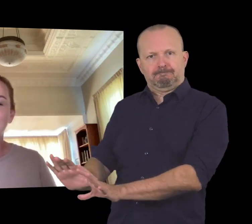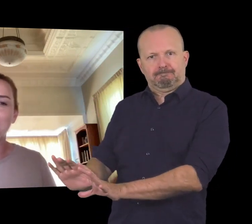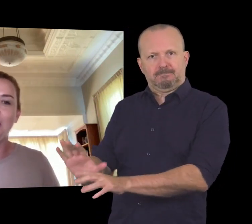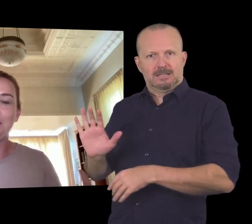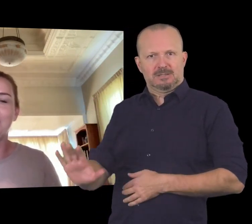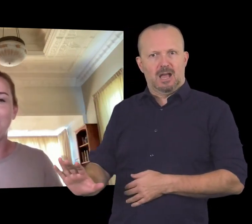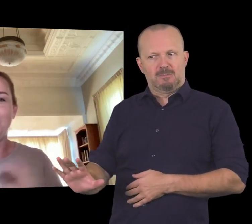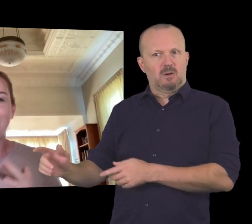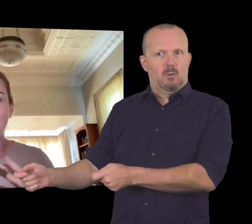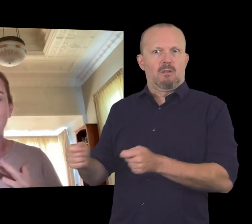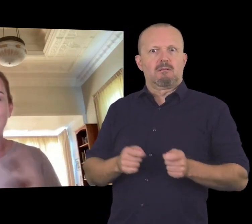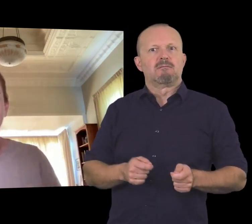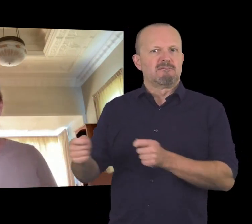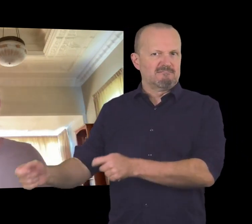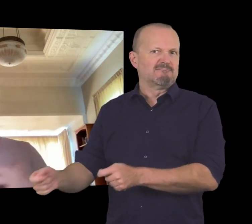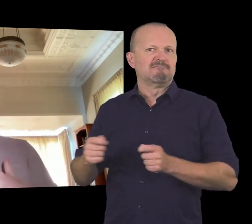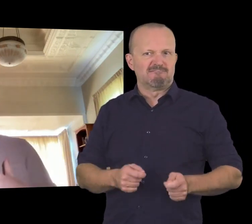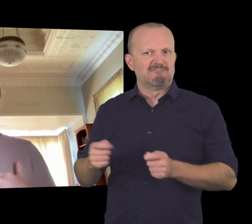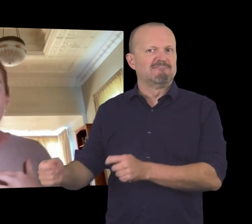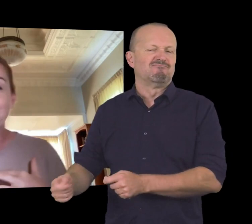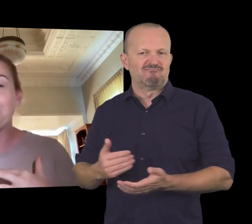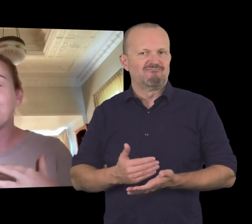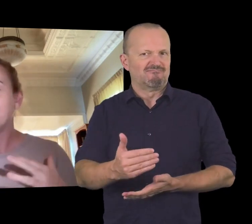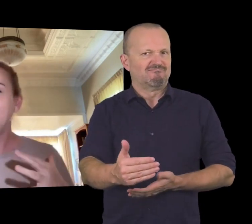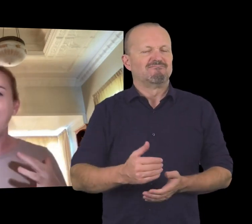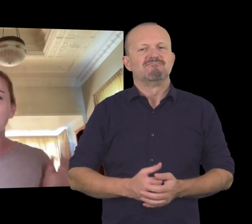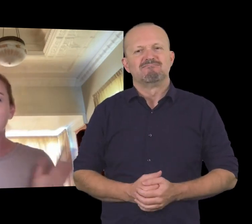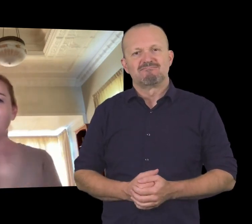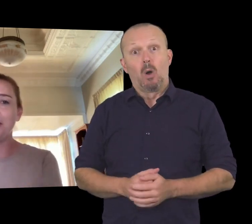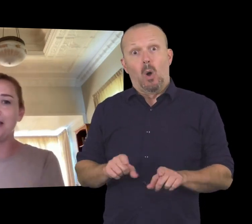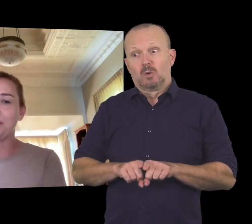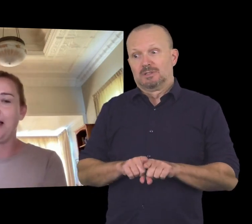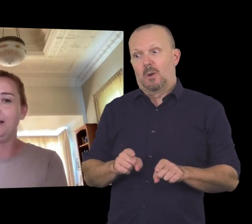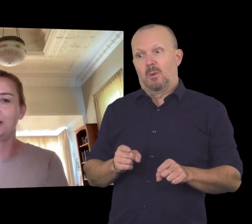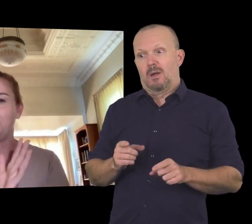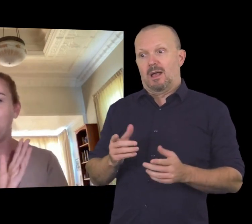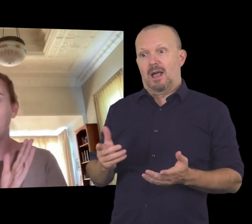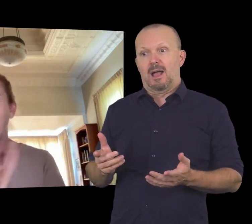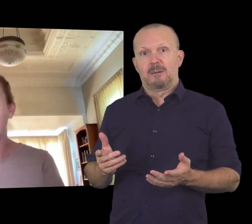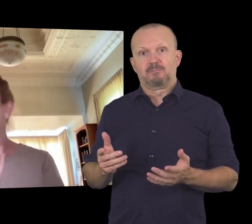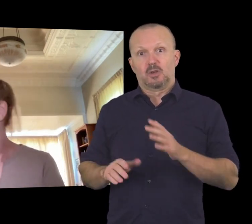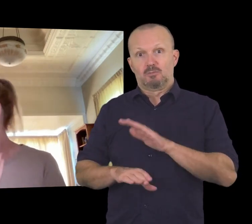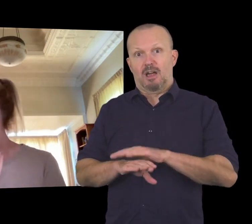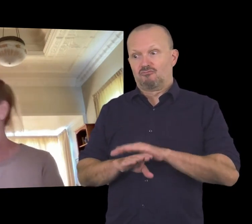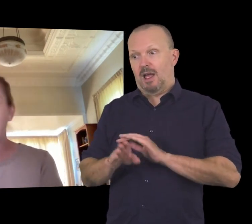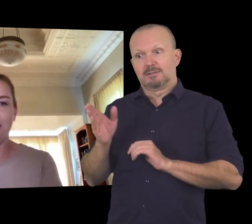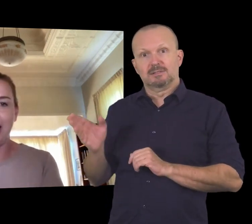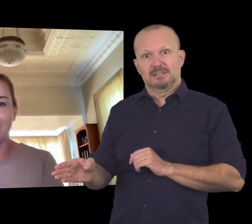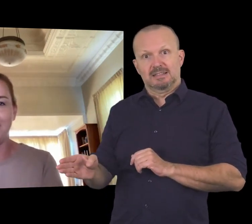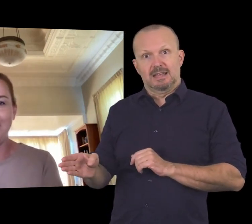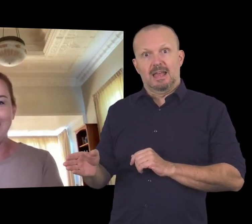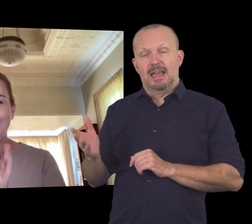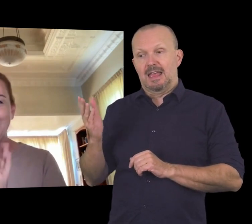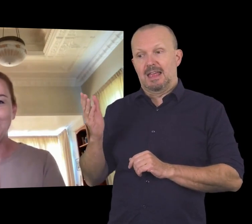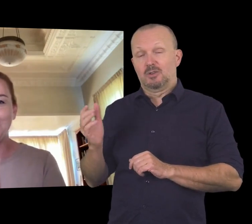And that's beside me, so they'll come in and out of the screen. And beside me as well, just to my